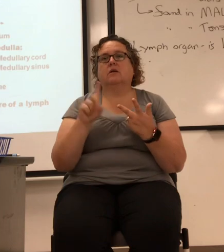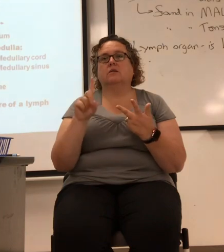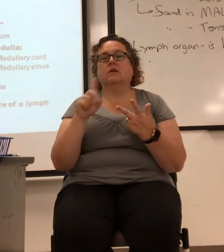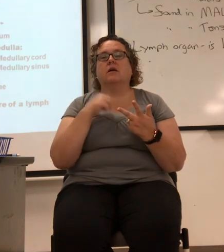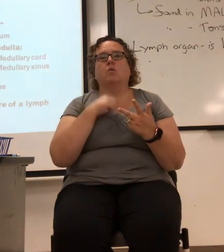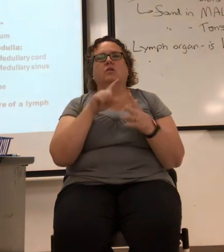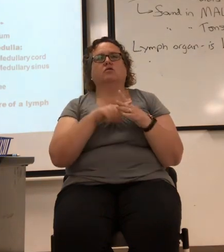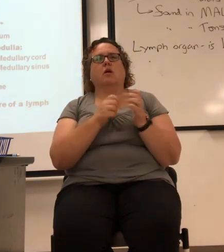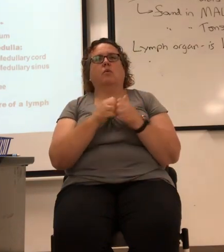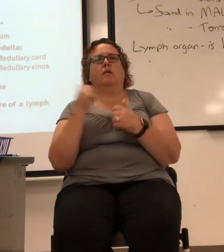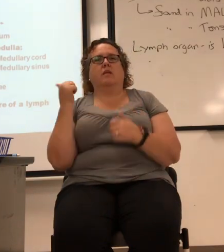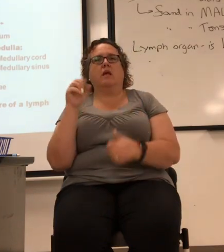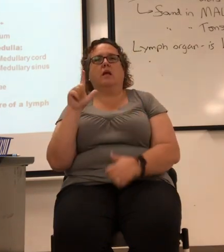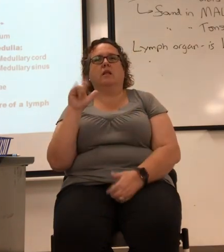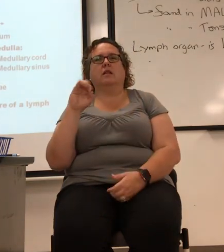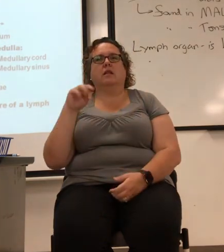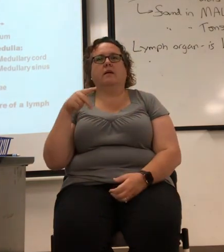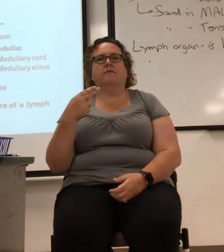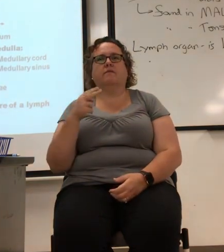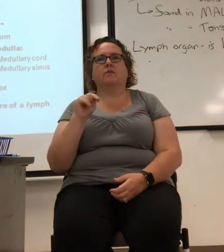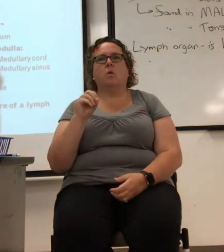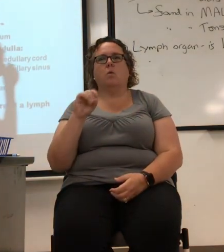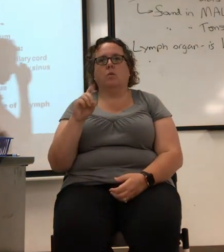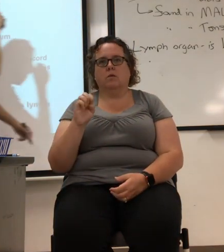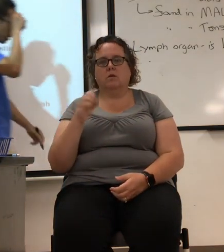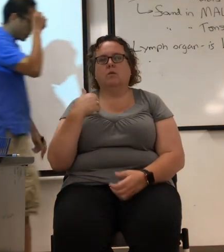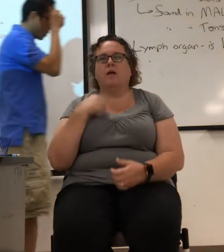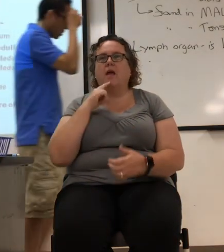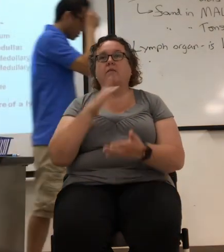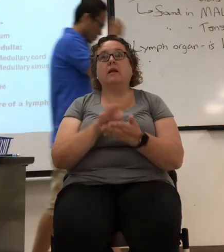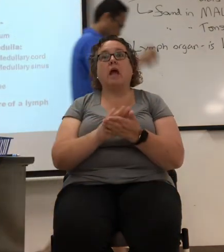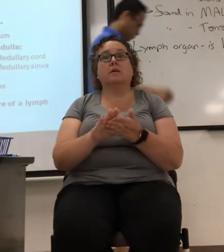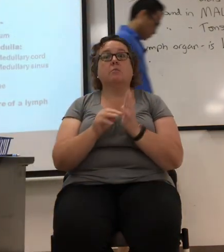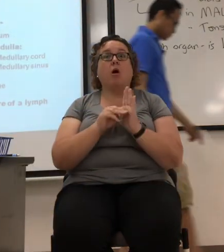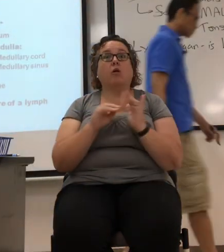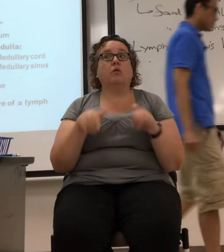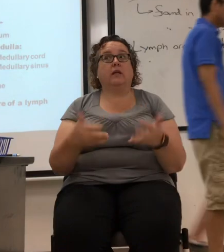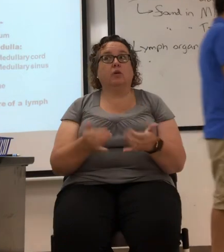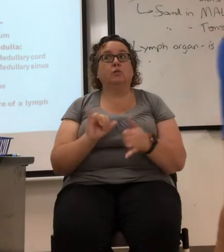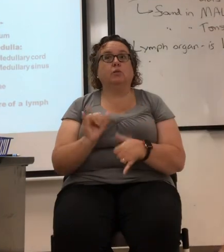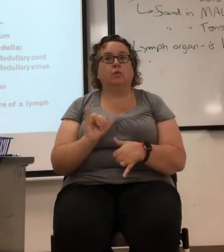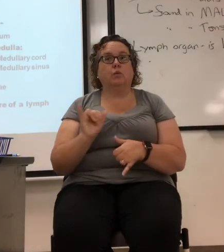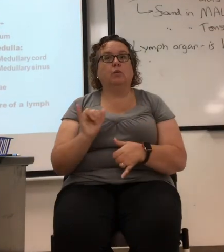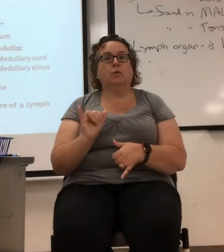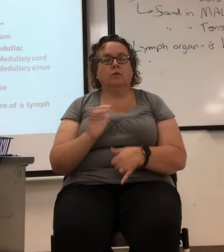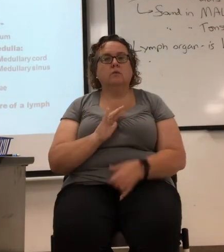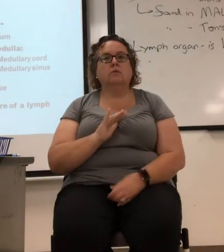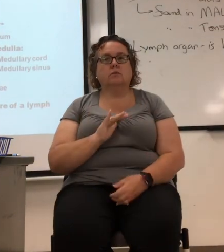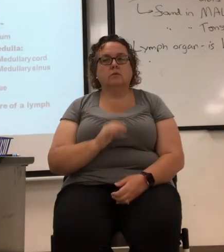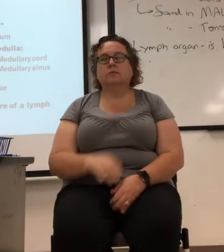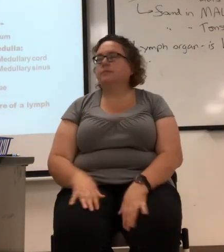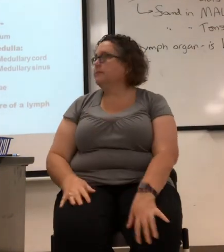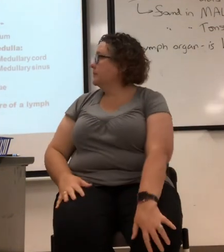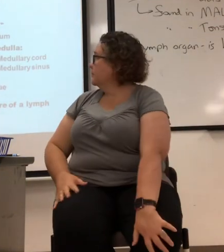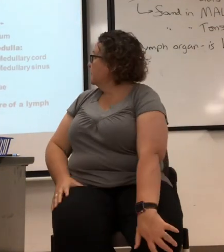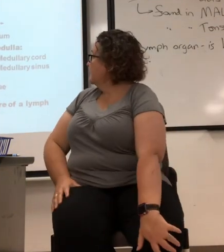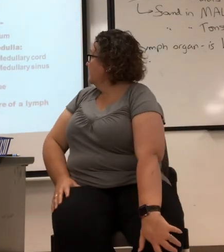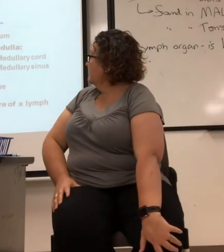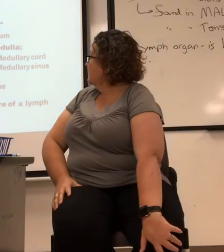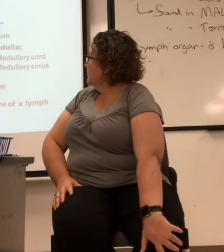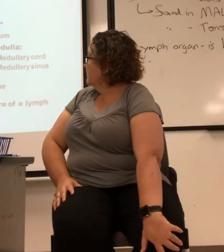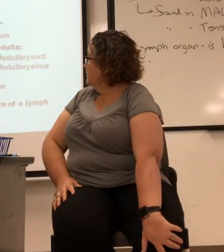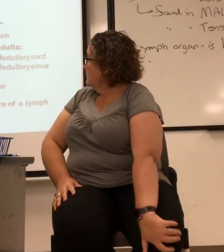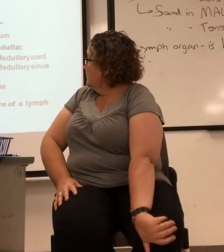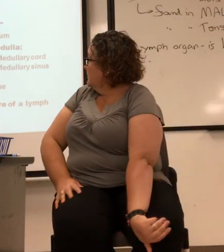nice picture of a lymph node. We have a nice model of the lymph node. It's over here.